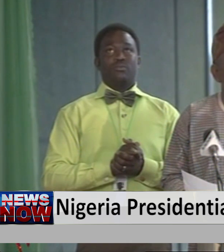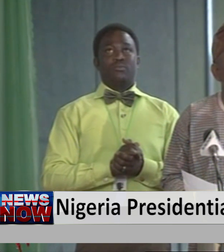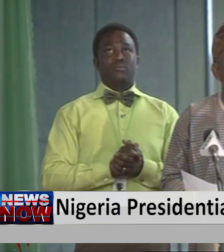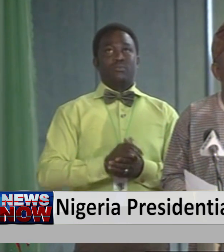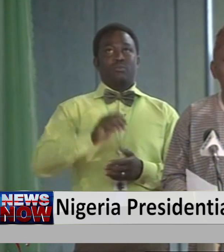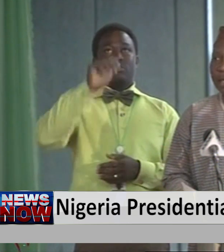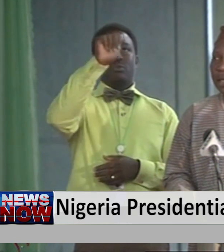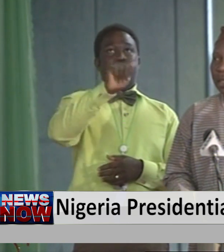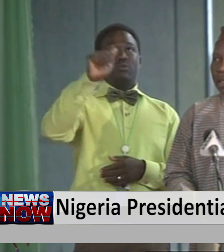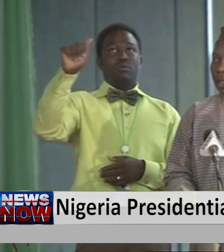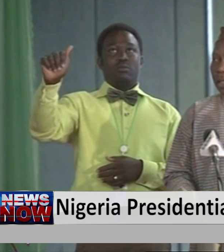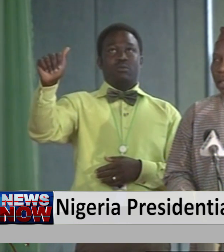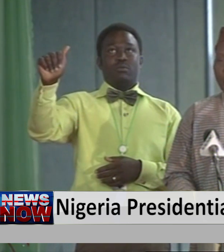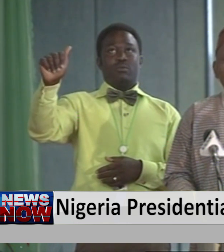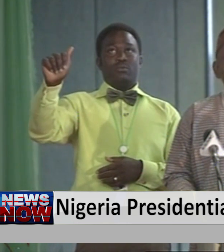AA,